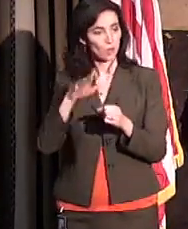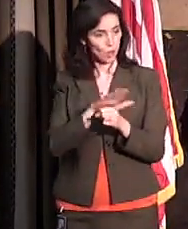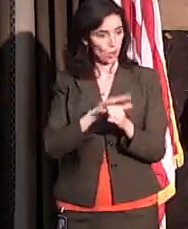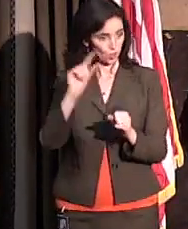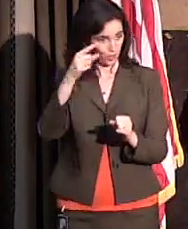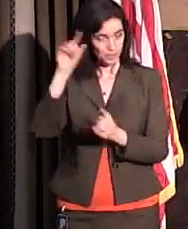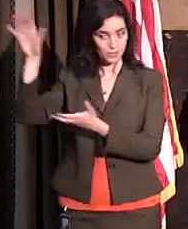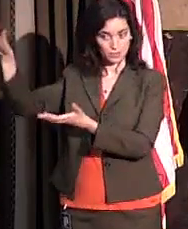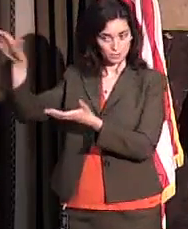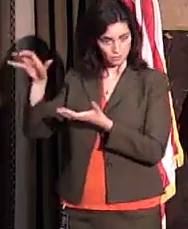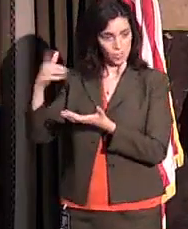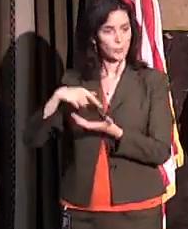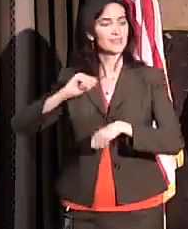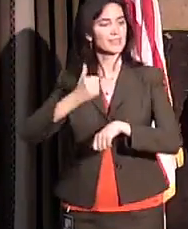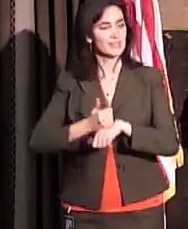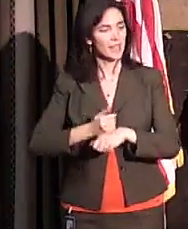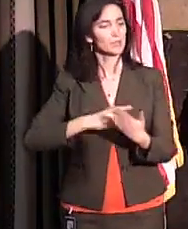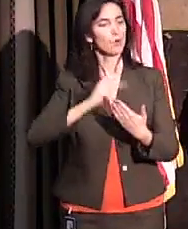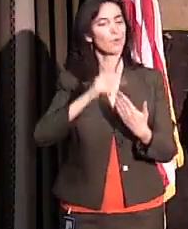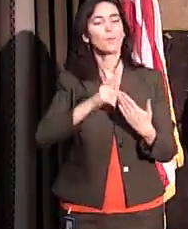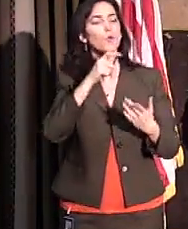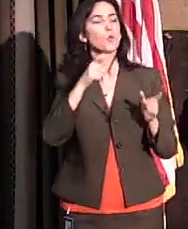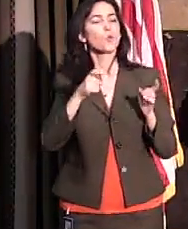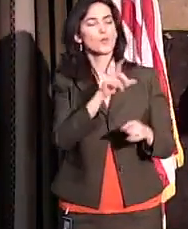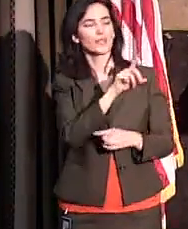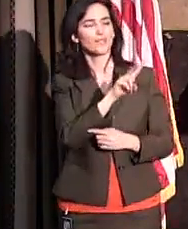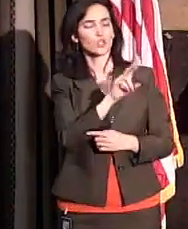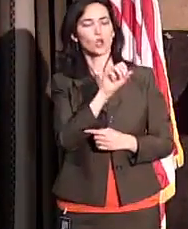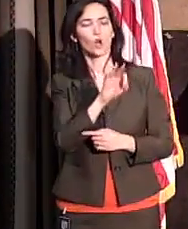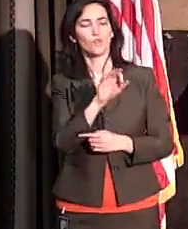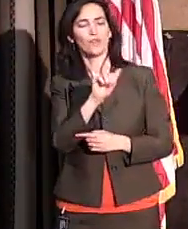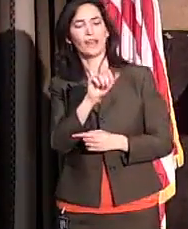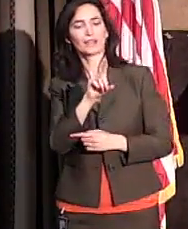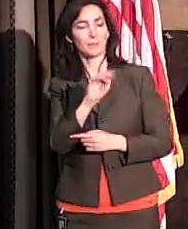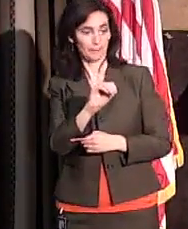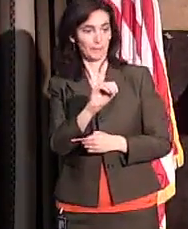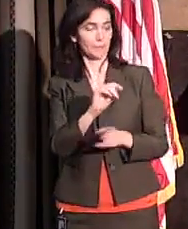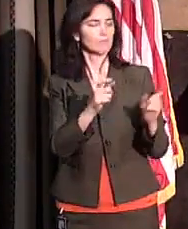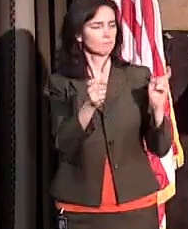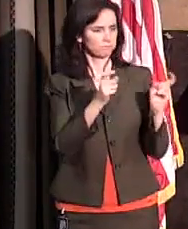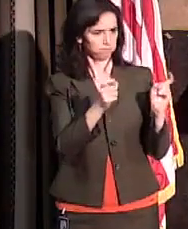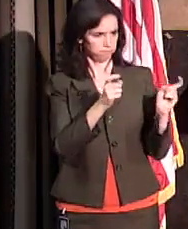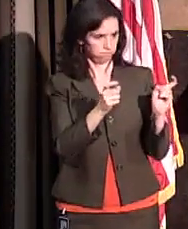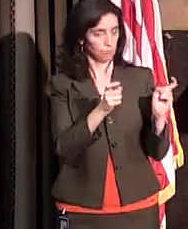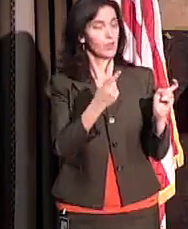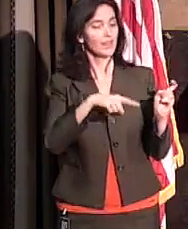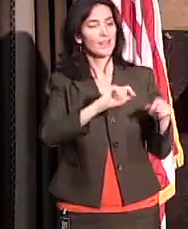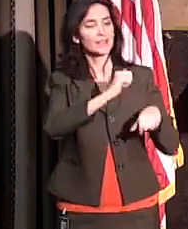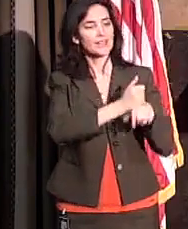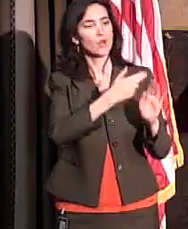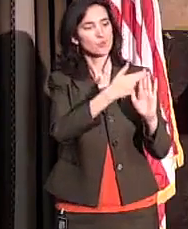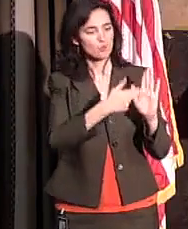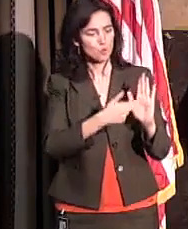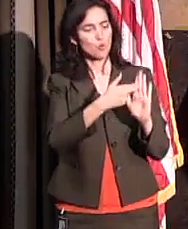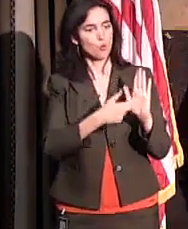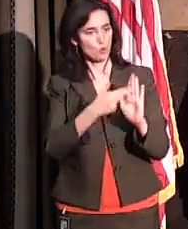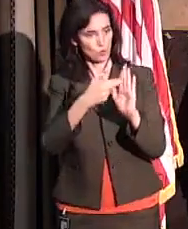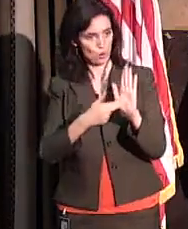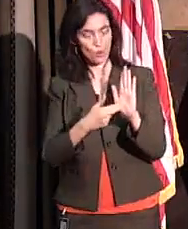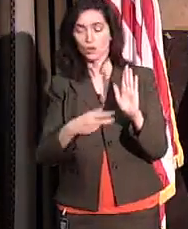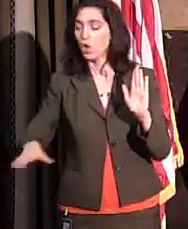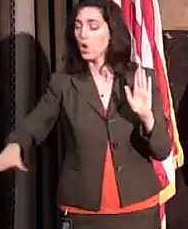we created a program administered by the Division of Administration, and they created the rules, and the local government came in